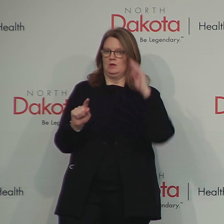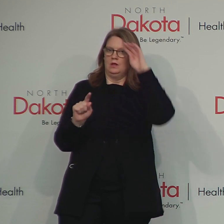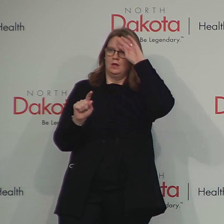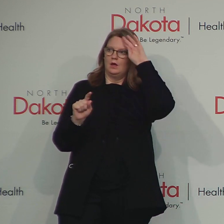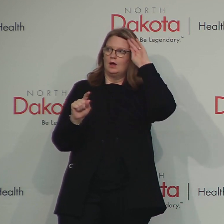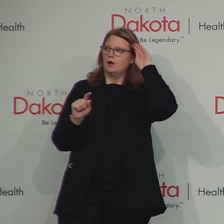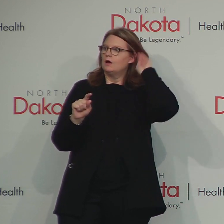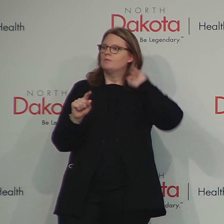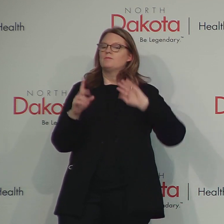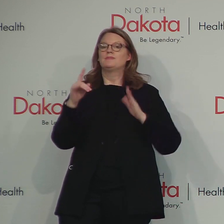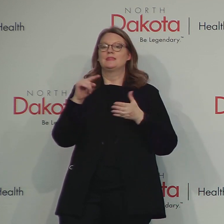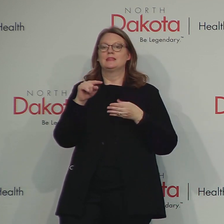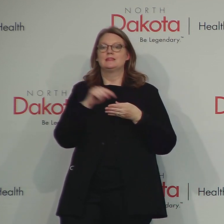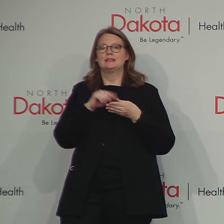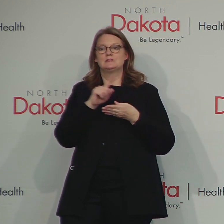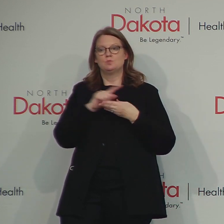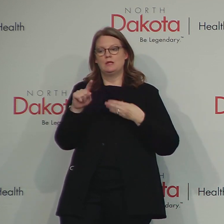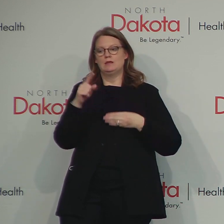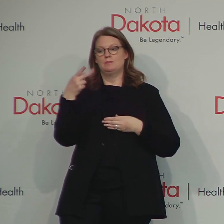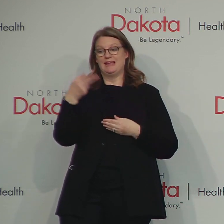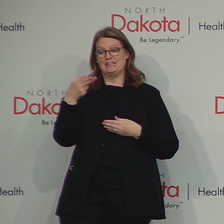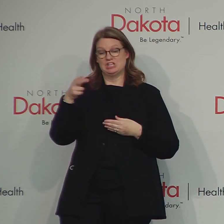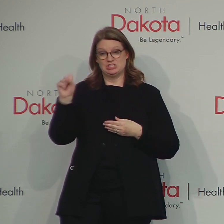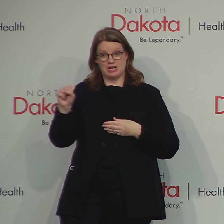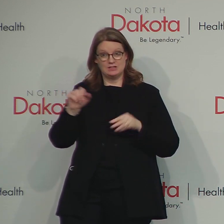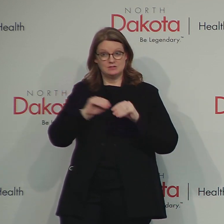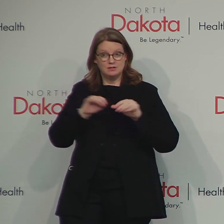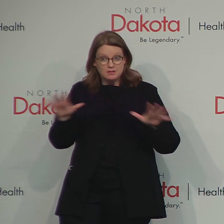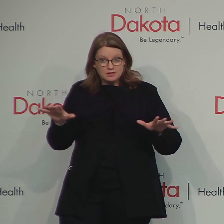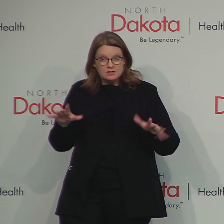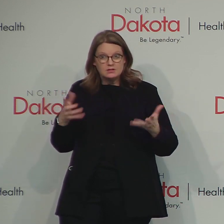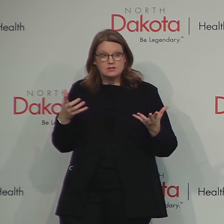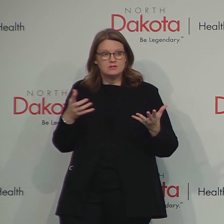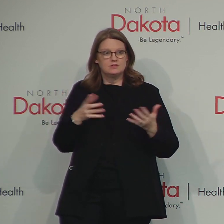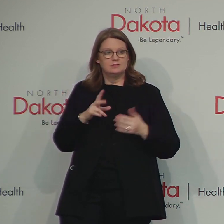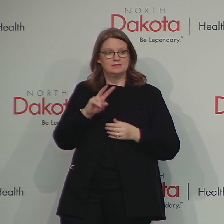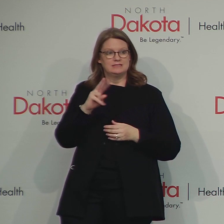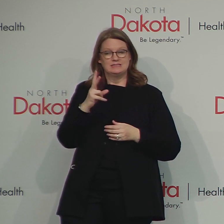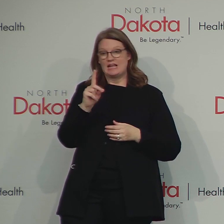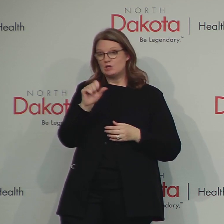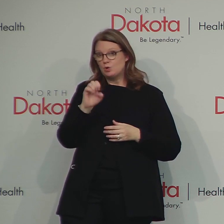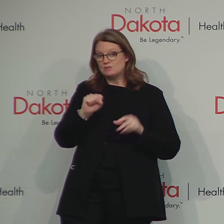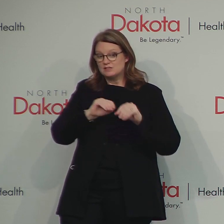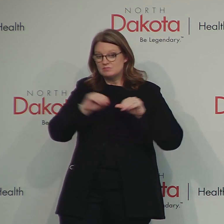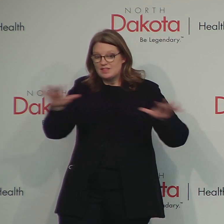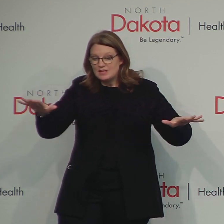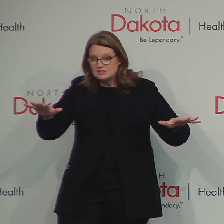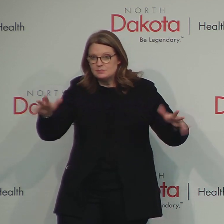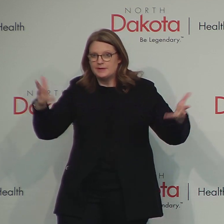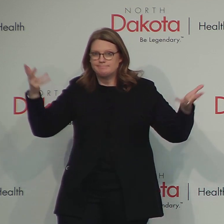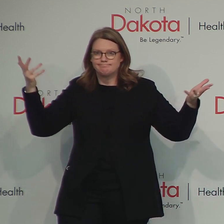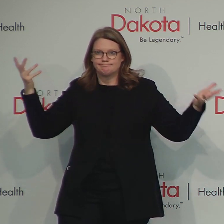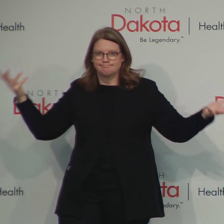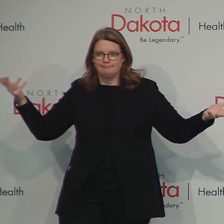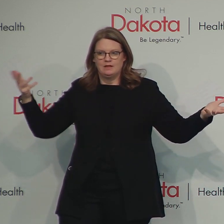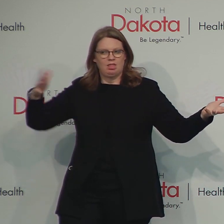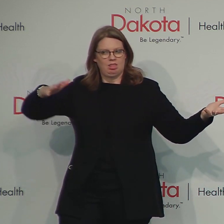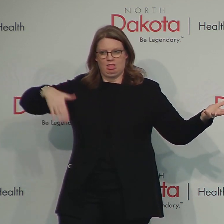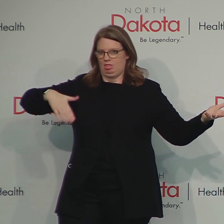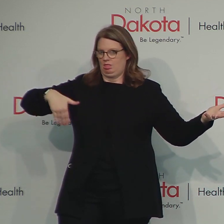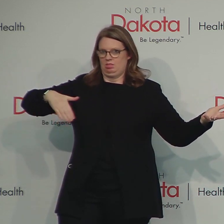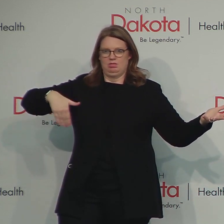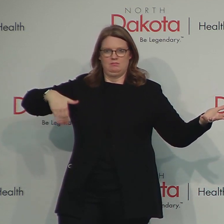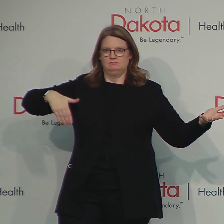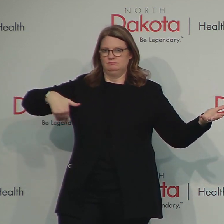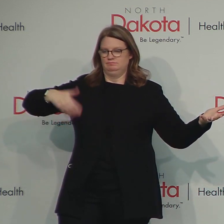of what was released this week by HHS, and that there would be a release of a bunch of second doses potentially, but we had not yet received